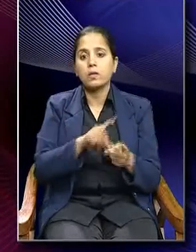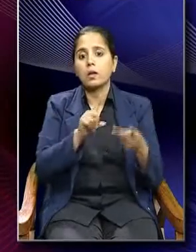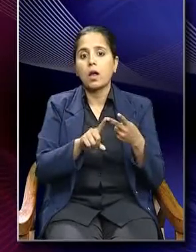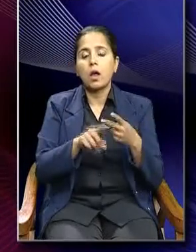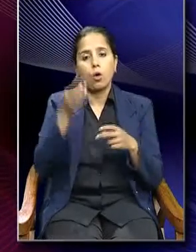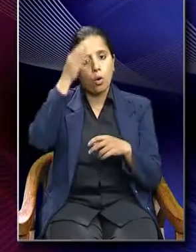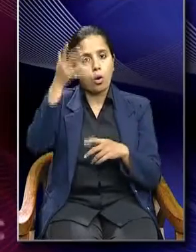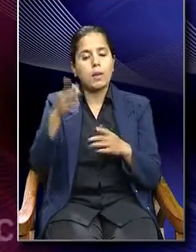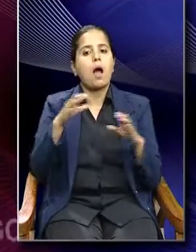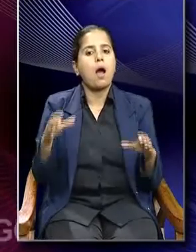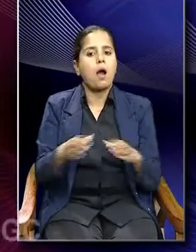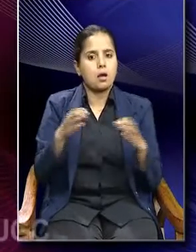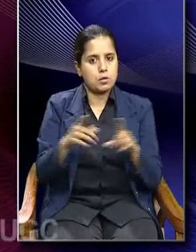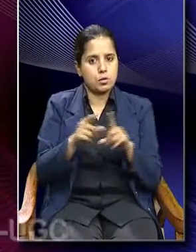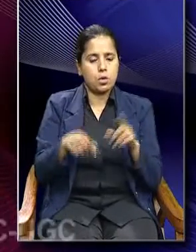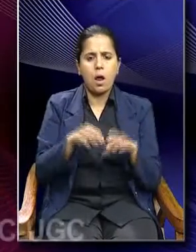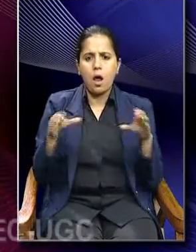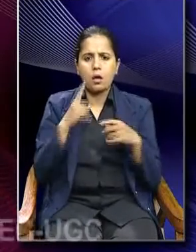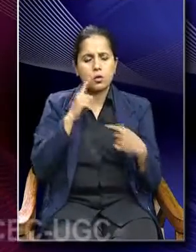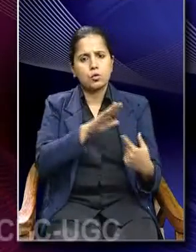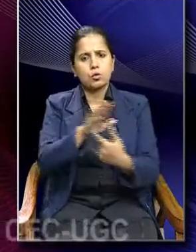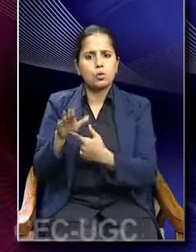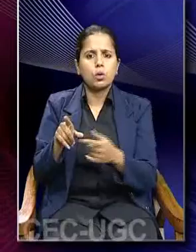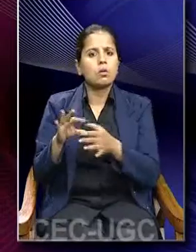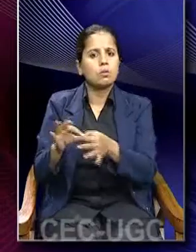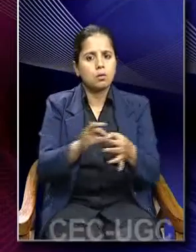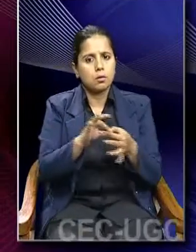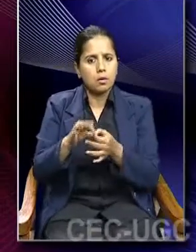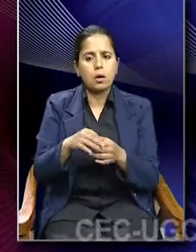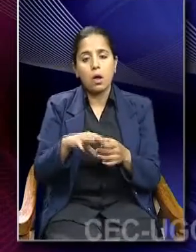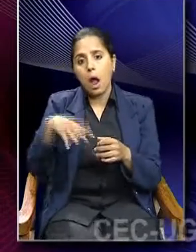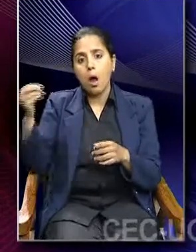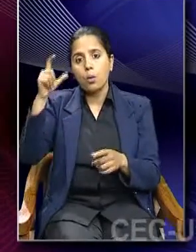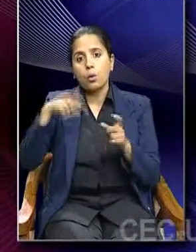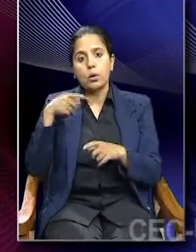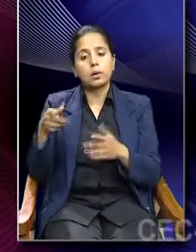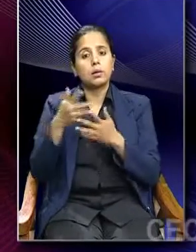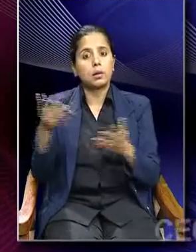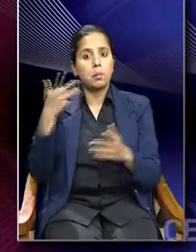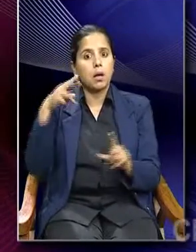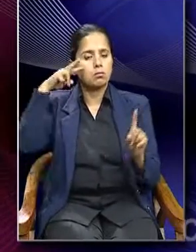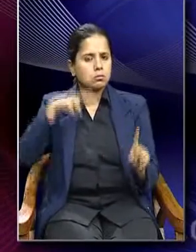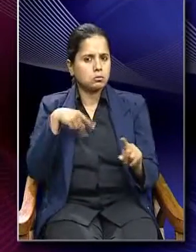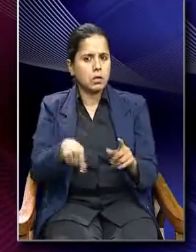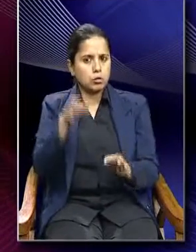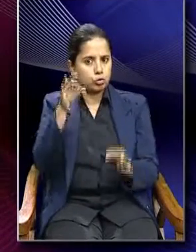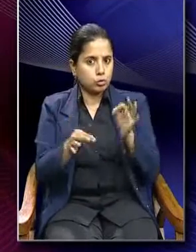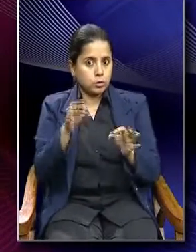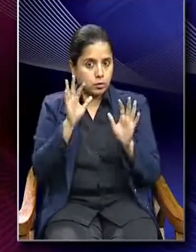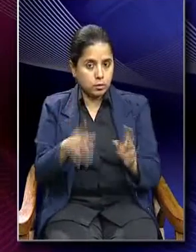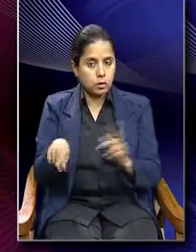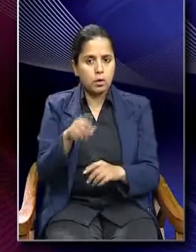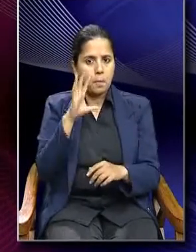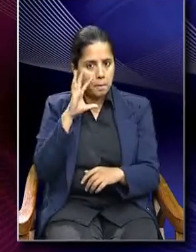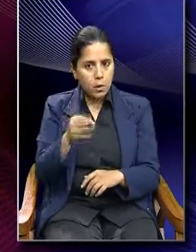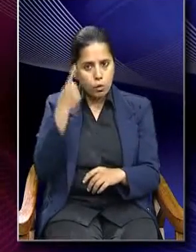action. Action indicates a relation with external object which is justified and